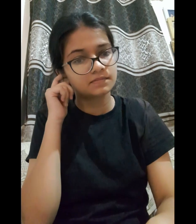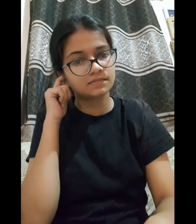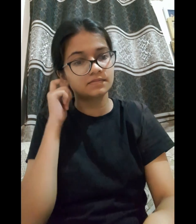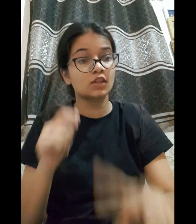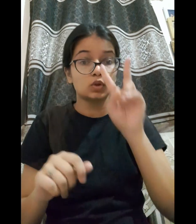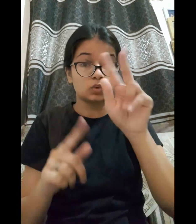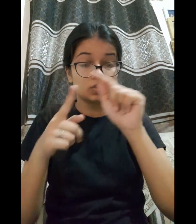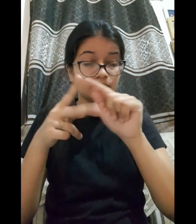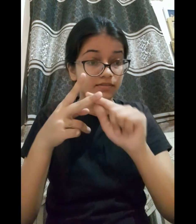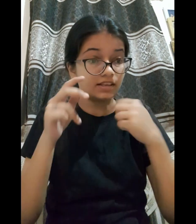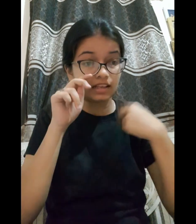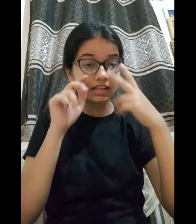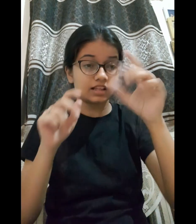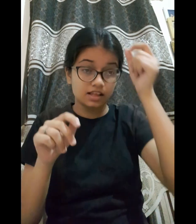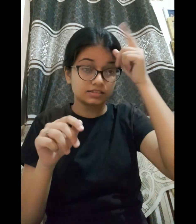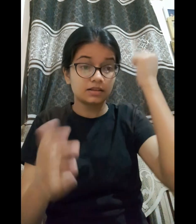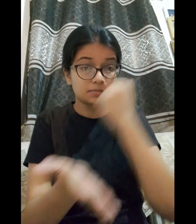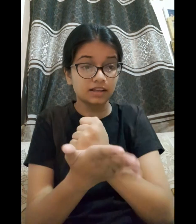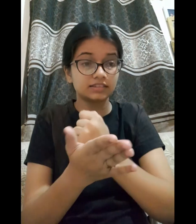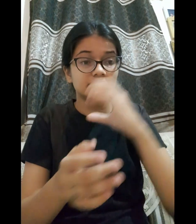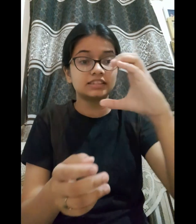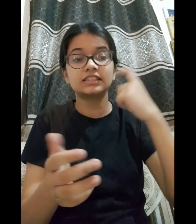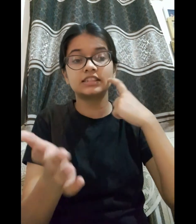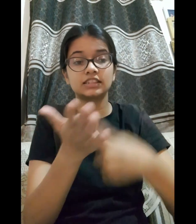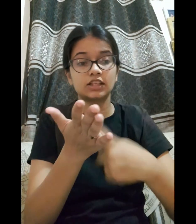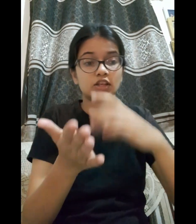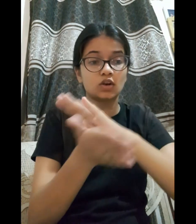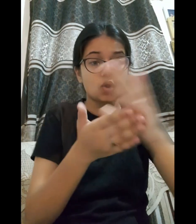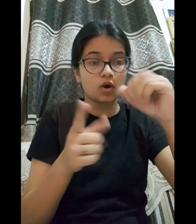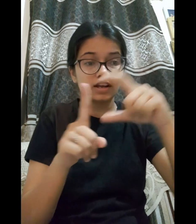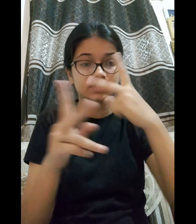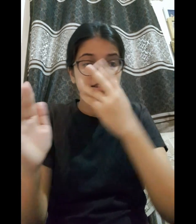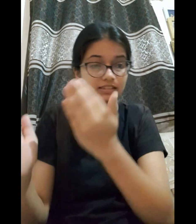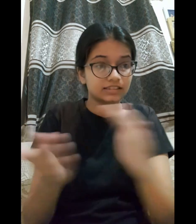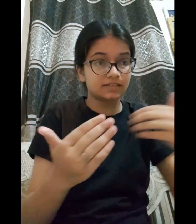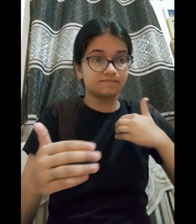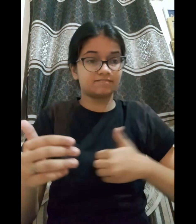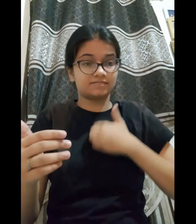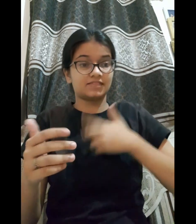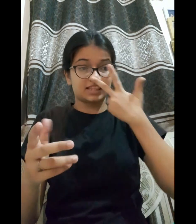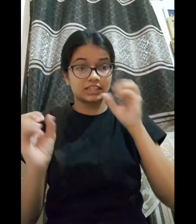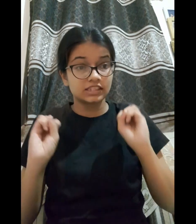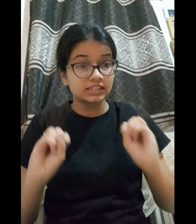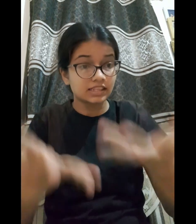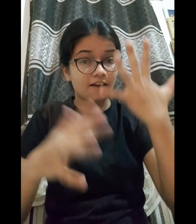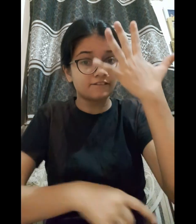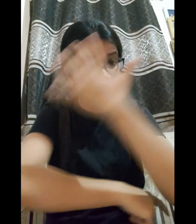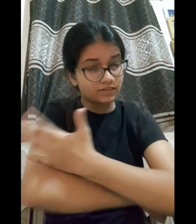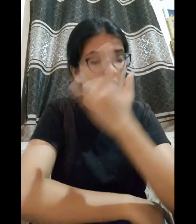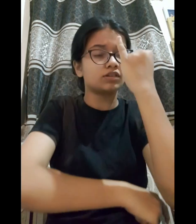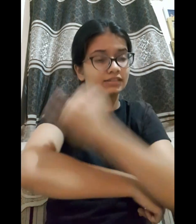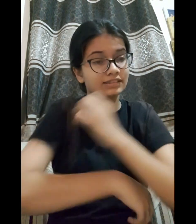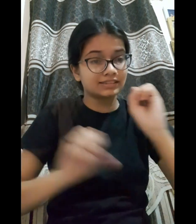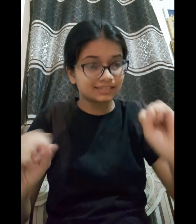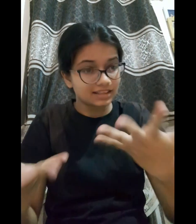2 things that you must understand. Steroids suppress immunity so you can cause infection. So then you started the steroids on the 5th day or 6th day, and you